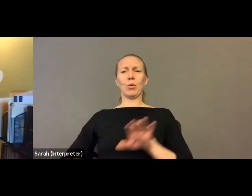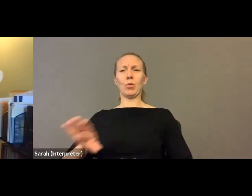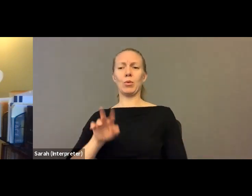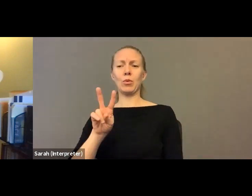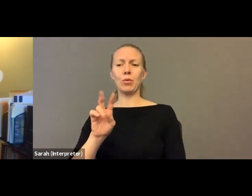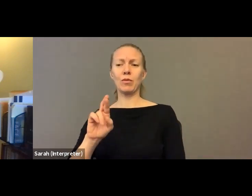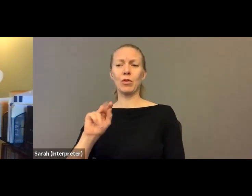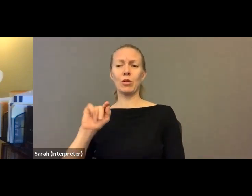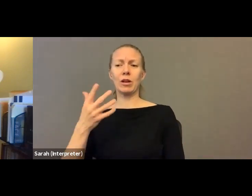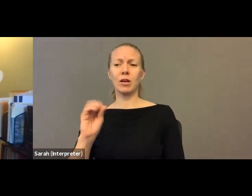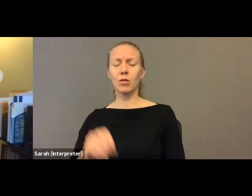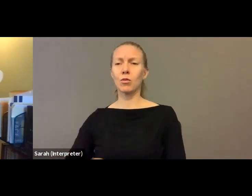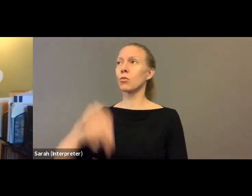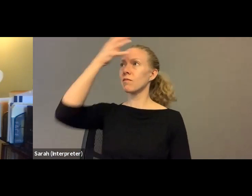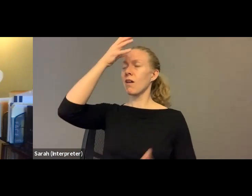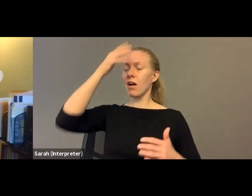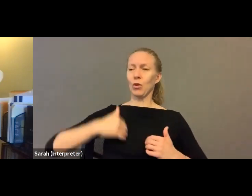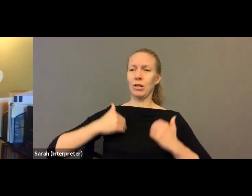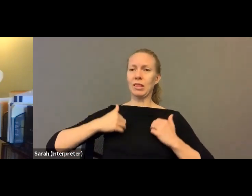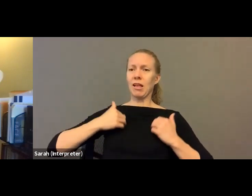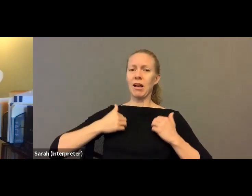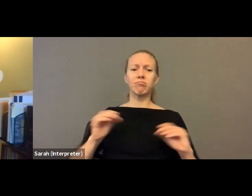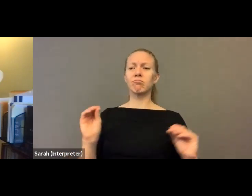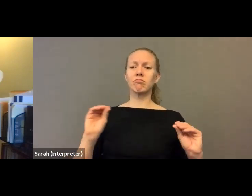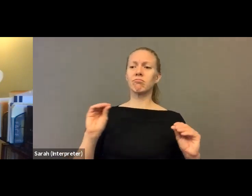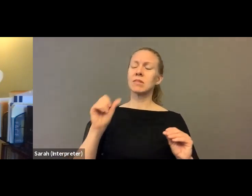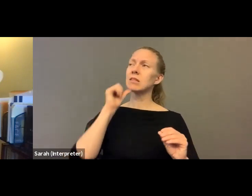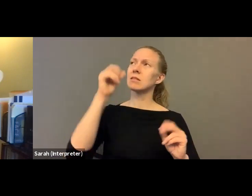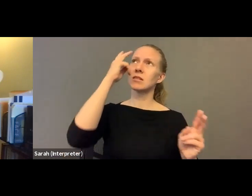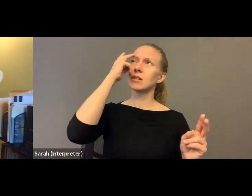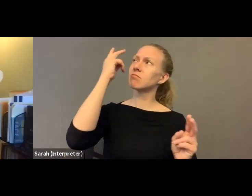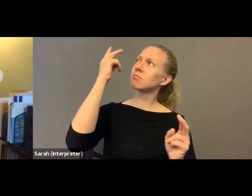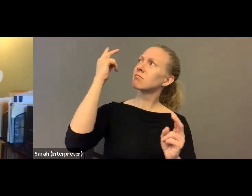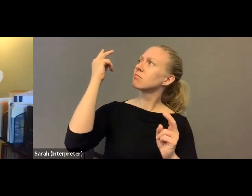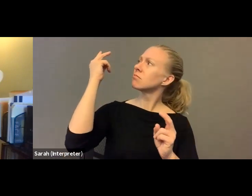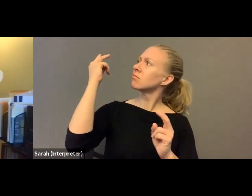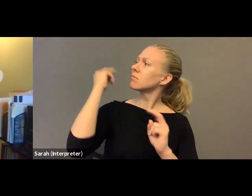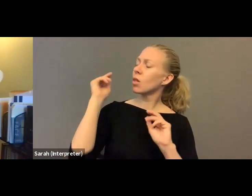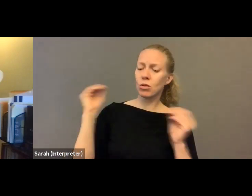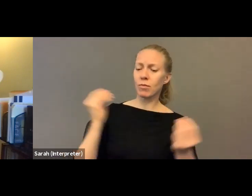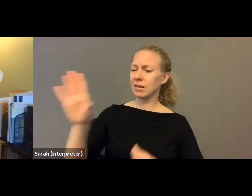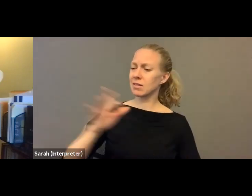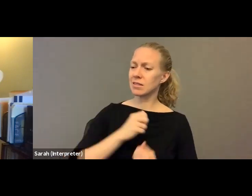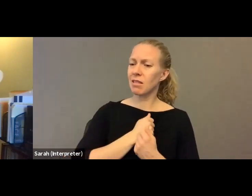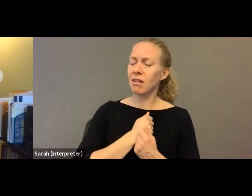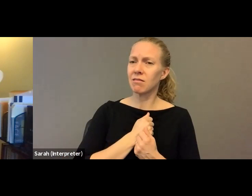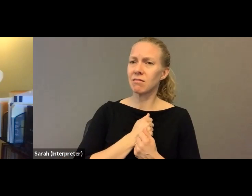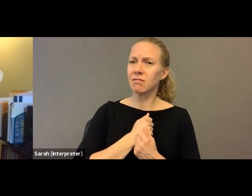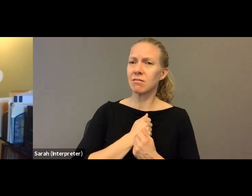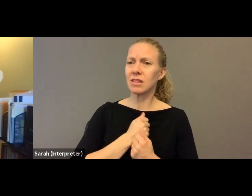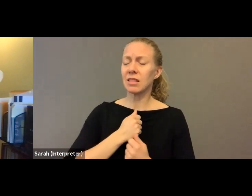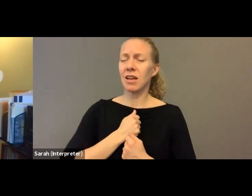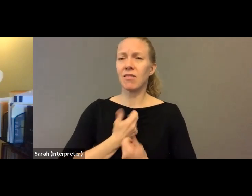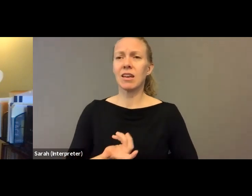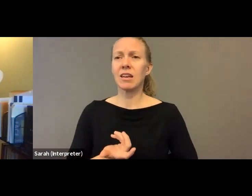father long without, doesn't look back at his love, at loving in the rim of mine, flooded